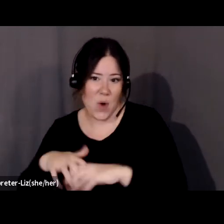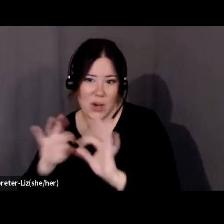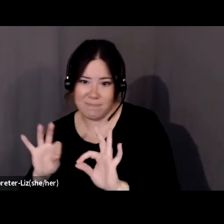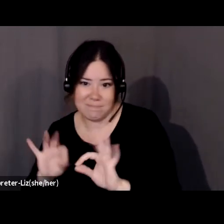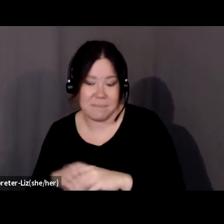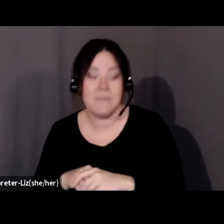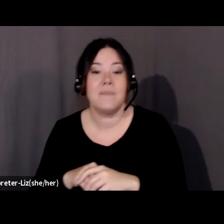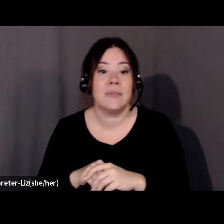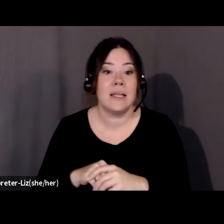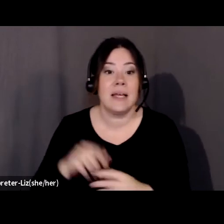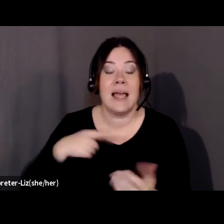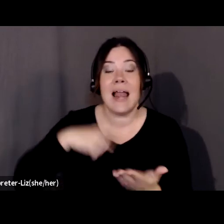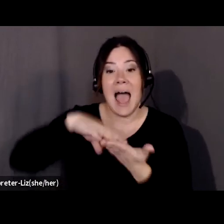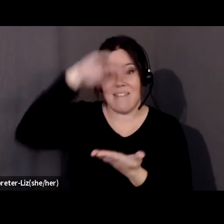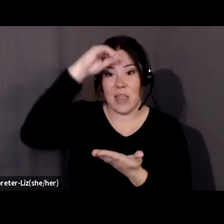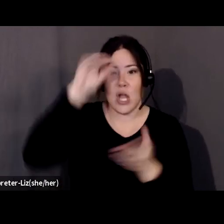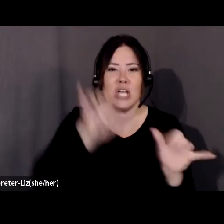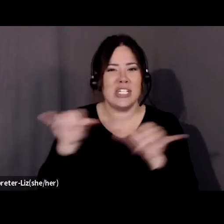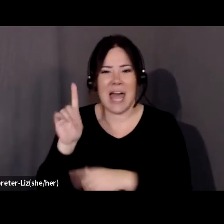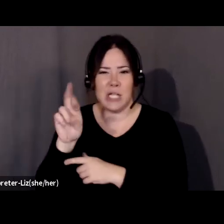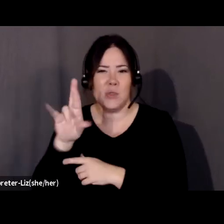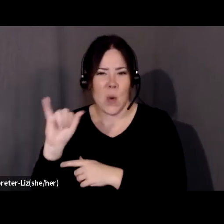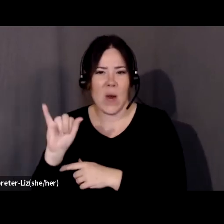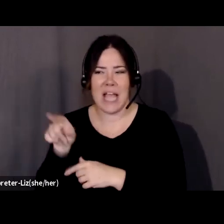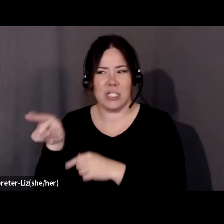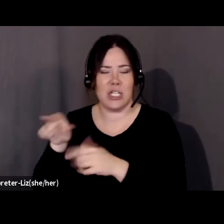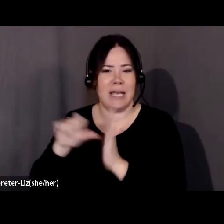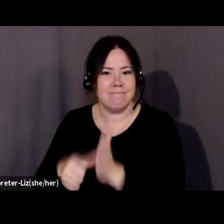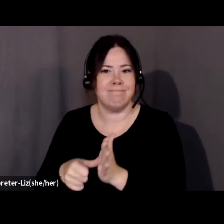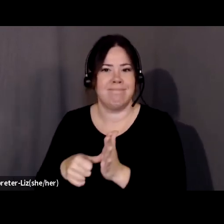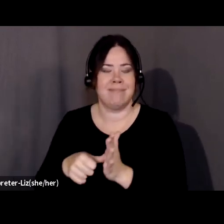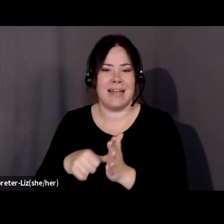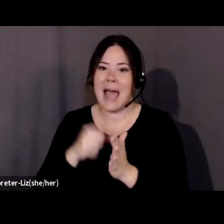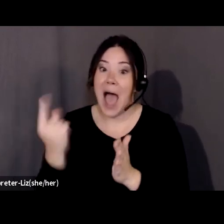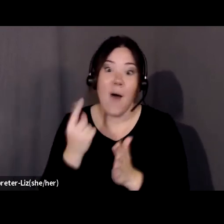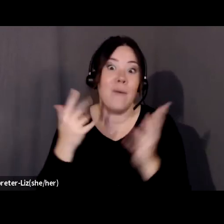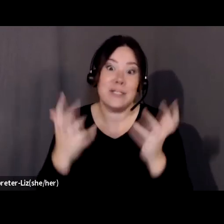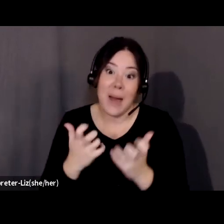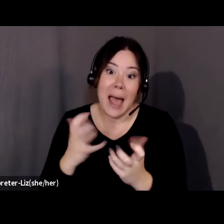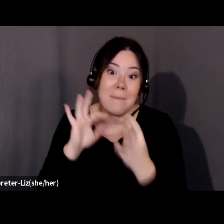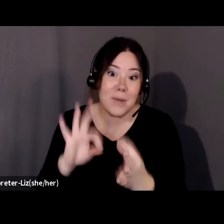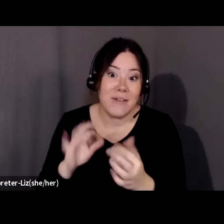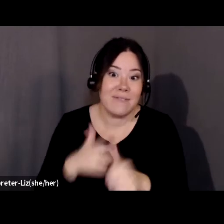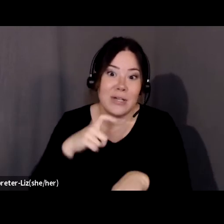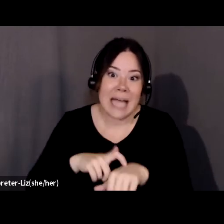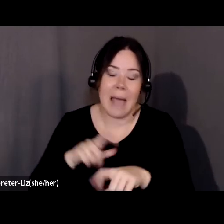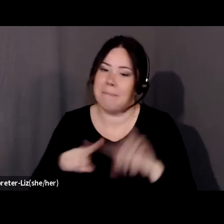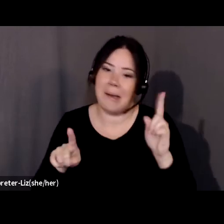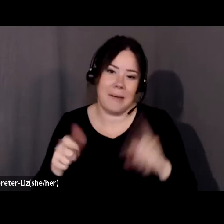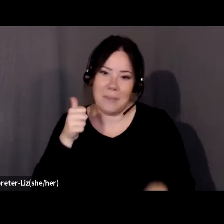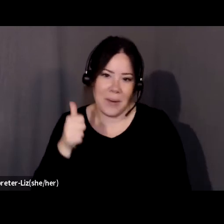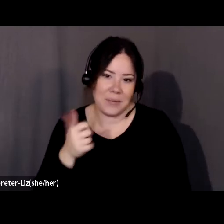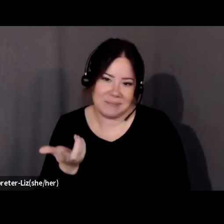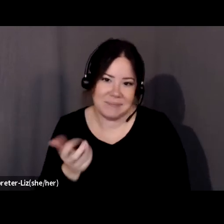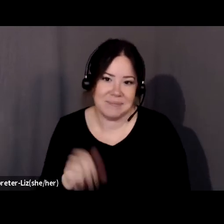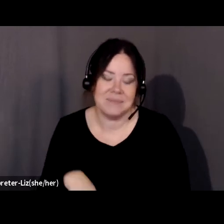where what Dory just said about patience, I always want to work perfectly the first time, and it's not.